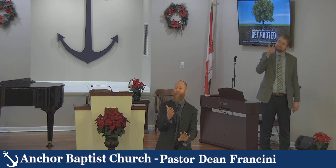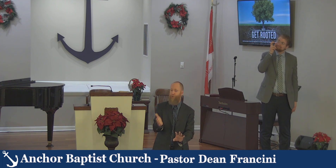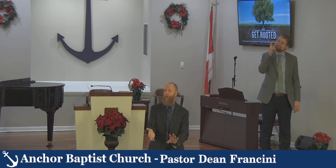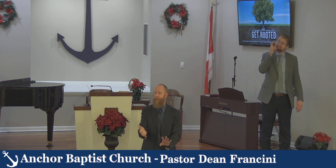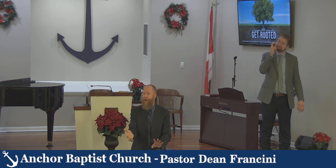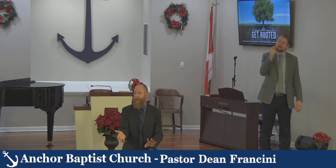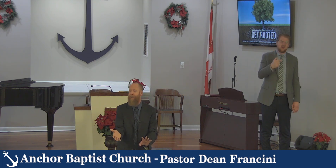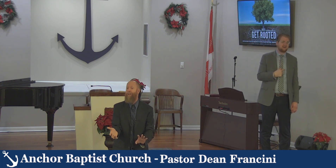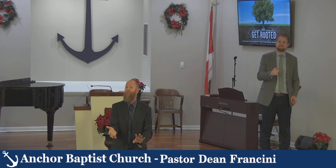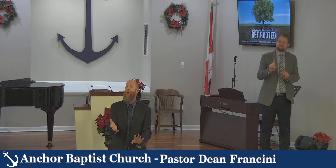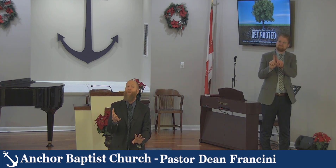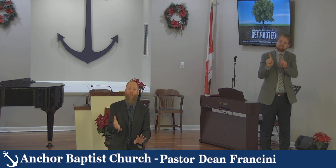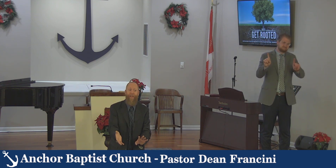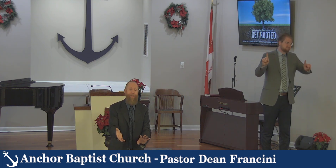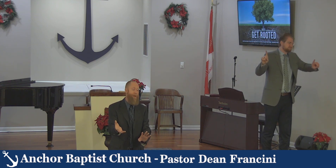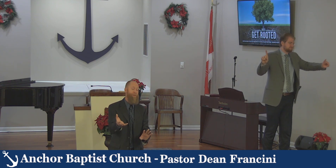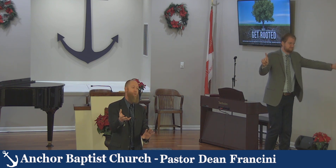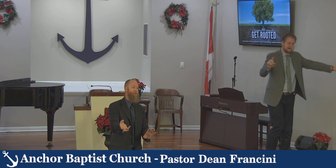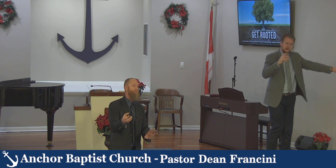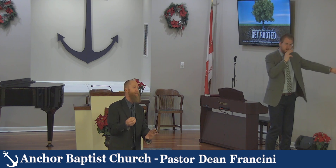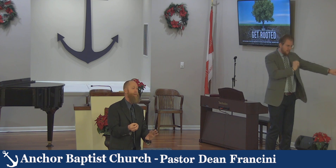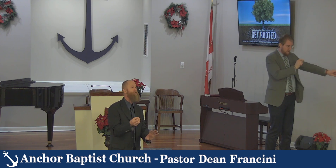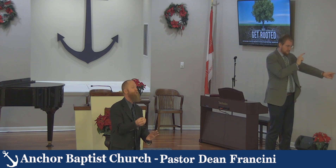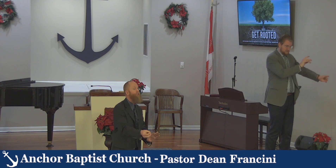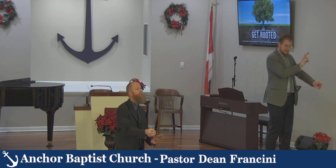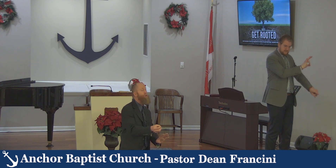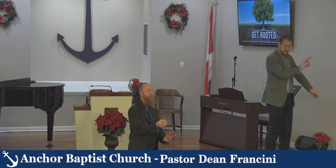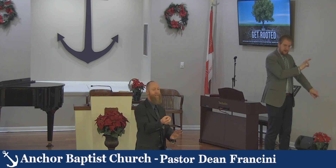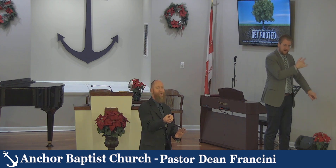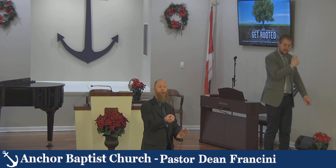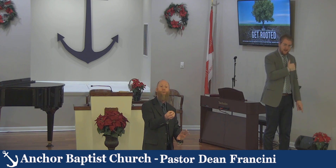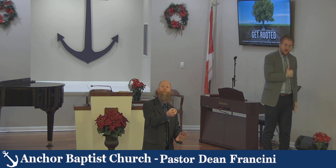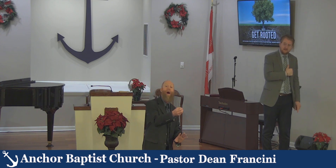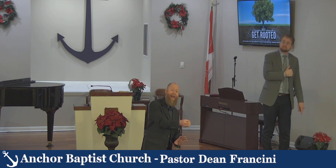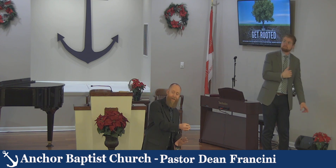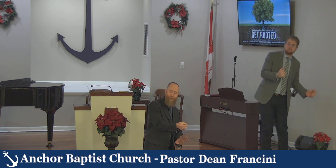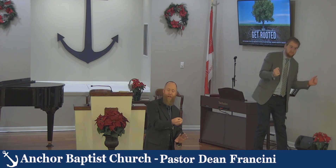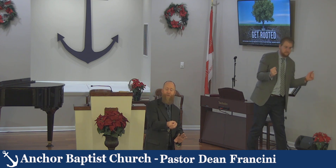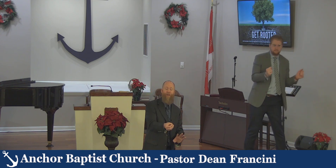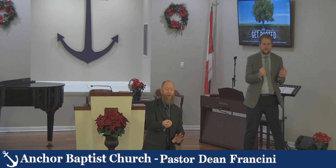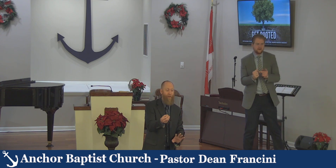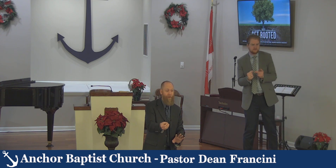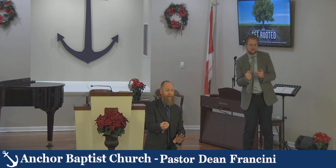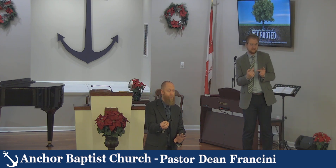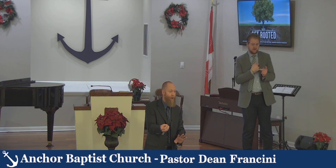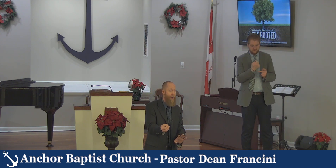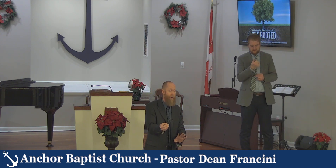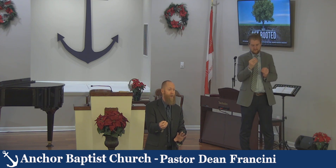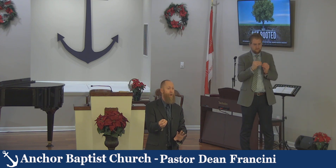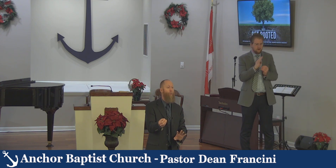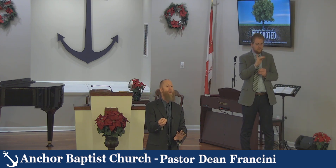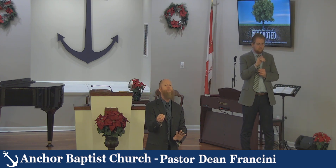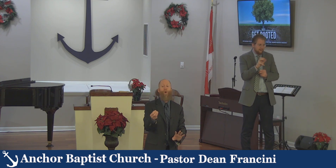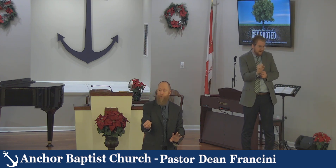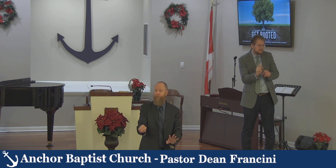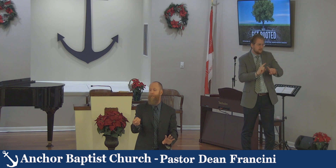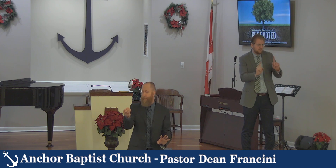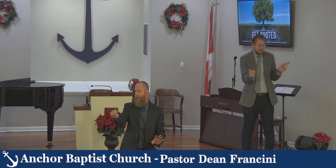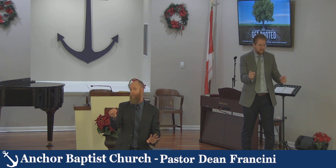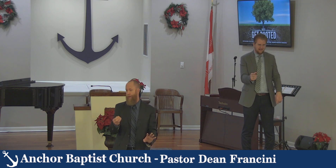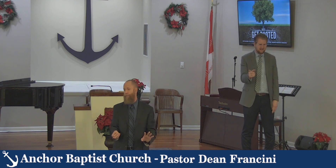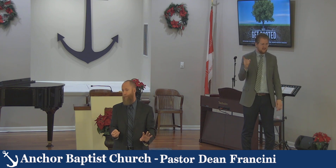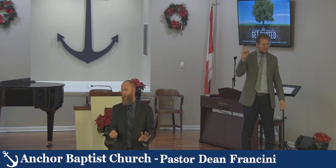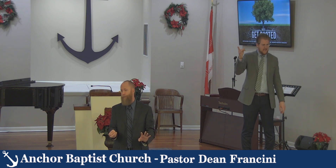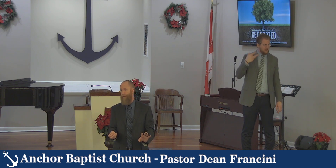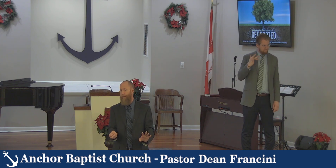until age 29. So I think maybe more to me, I'm skewed or more biased when I think about the fact of, wow, what mercy that